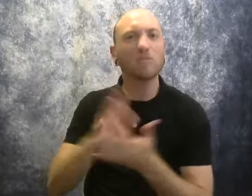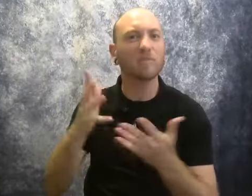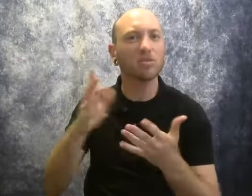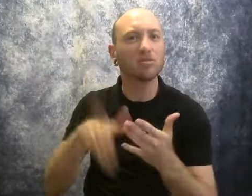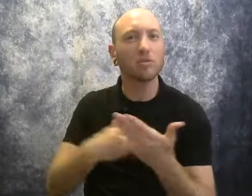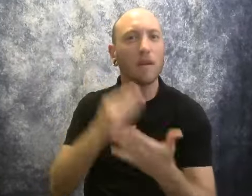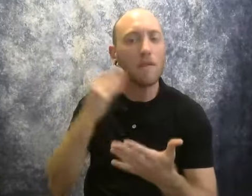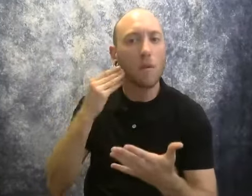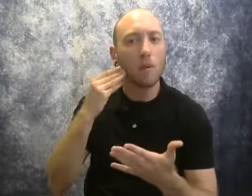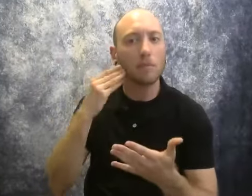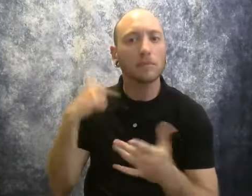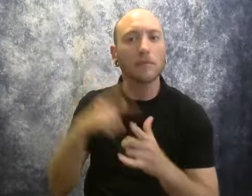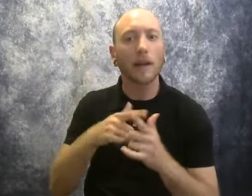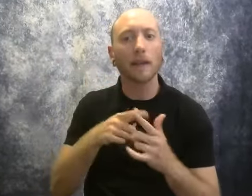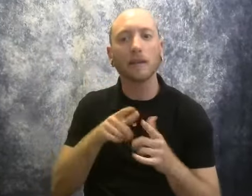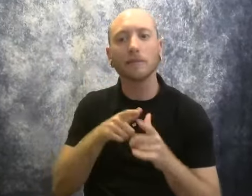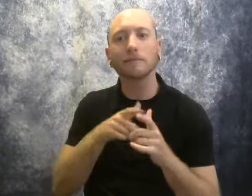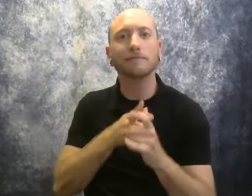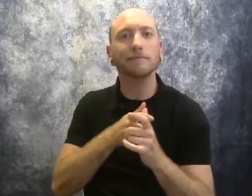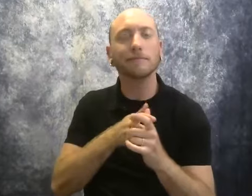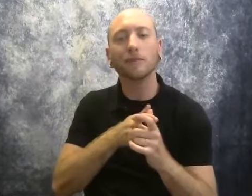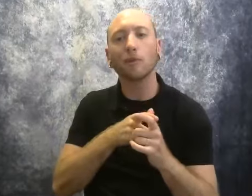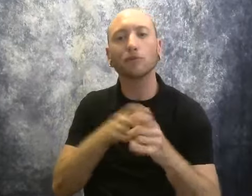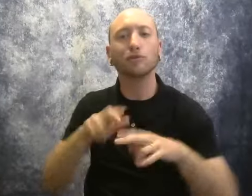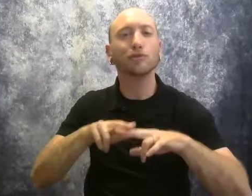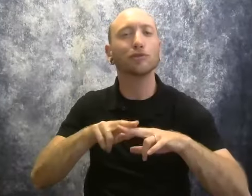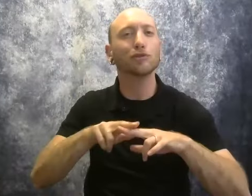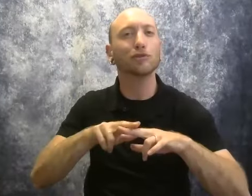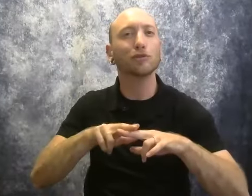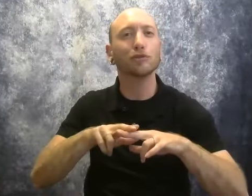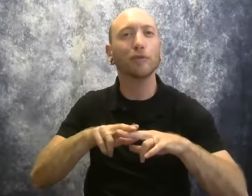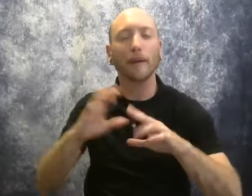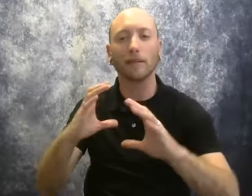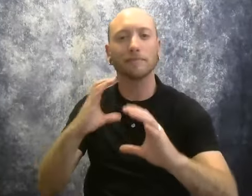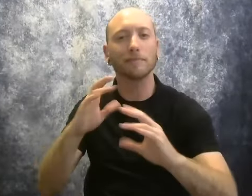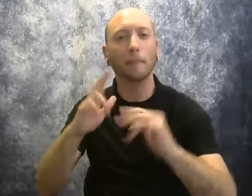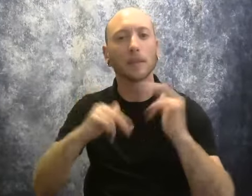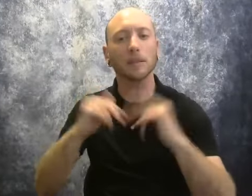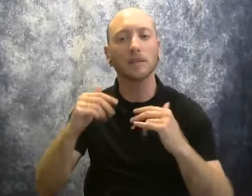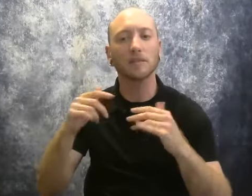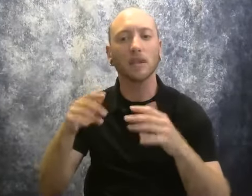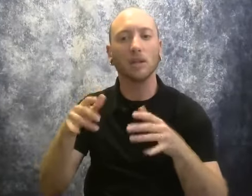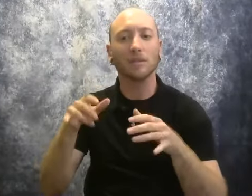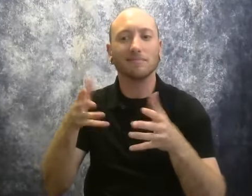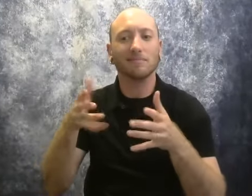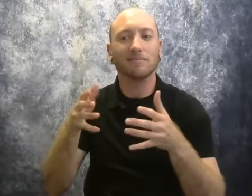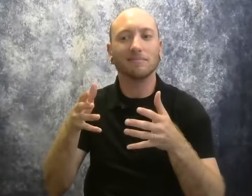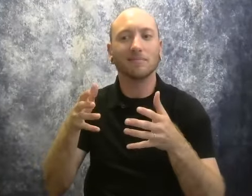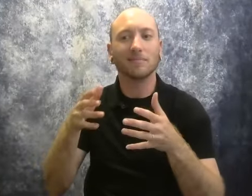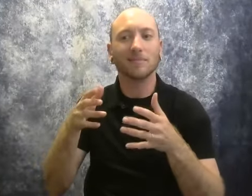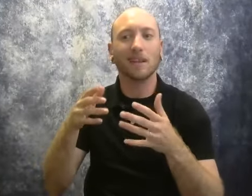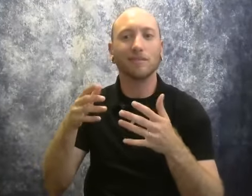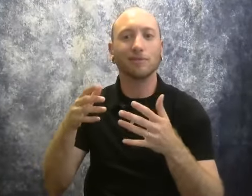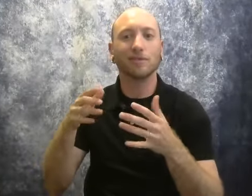down to the train station, or what we thought was a train station. The train crossed the road just down the road from the school, and